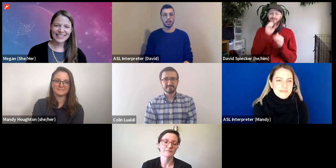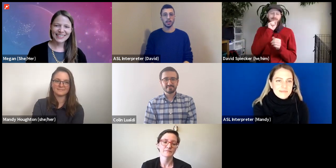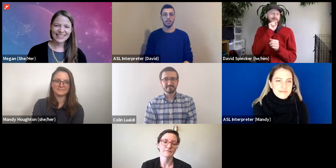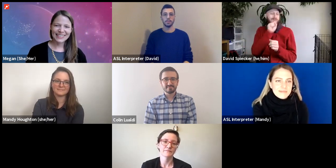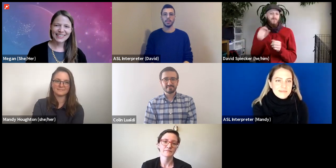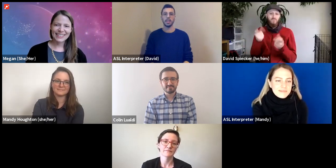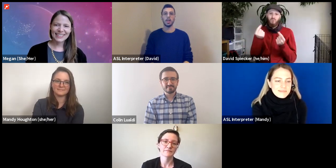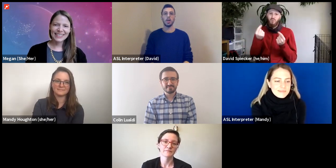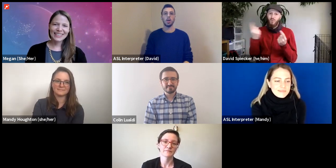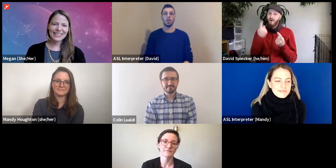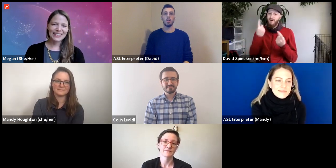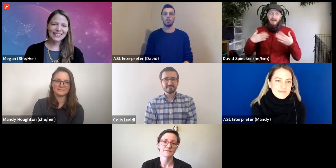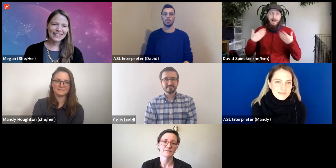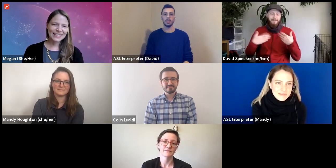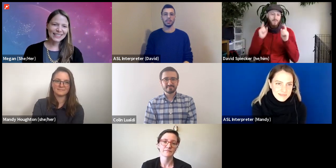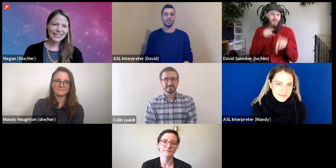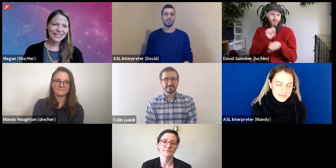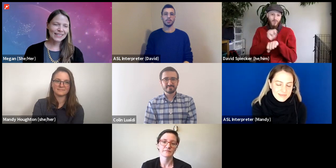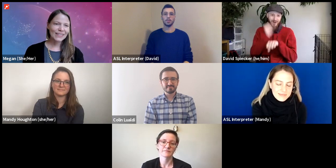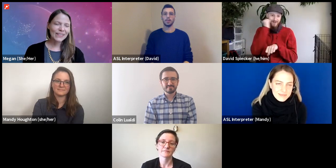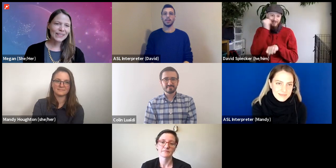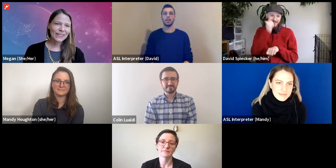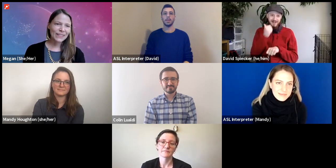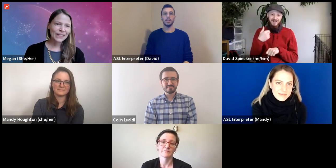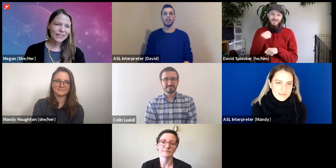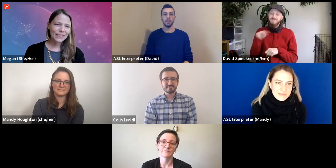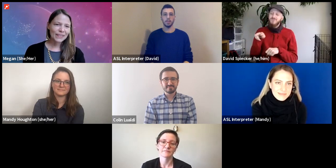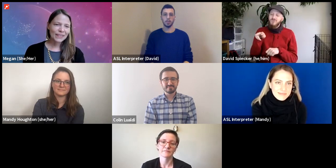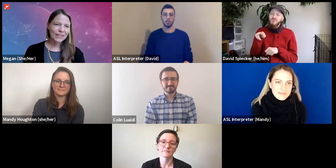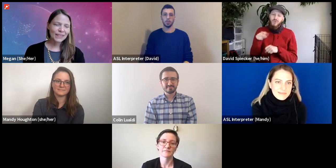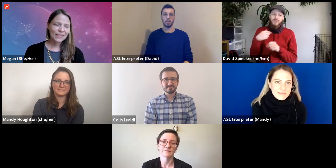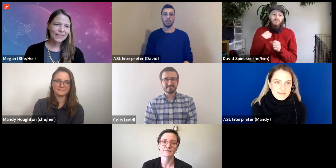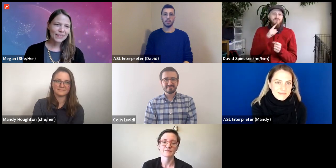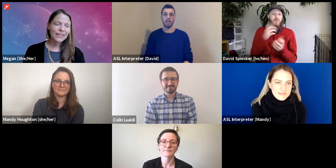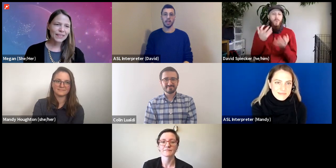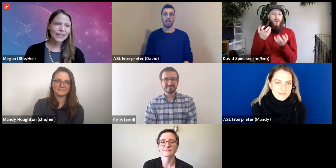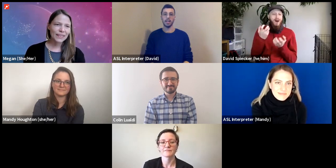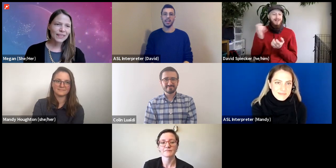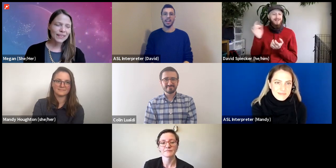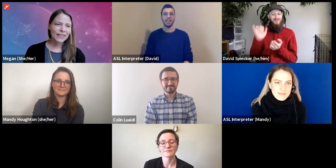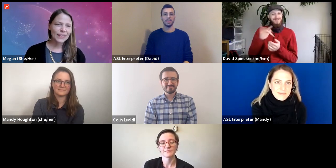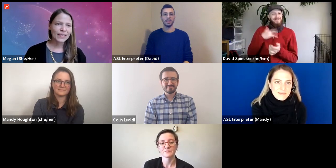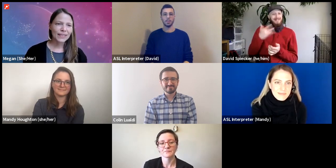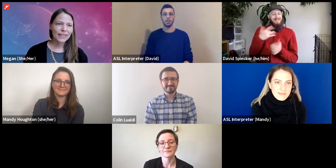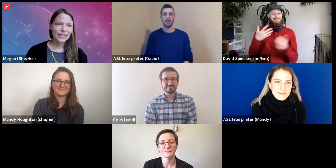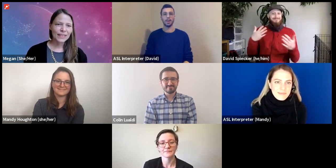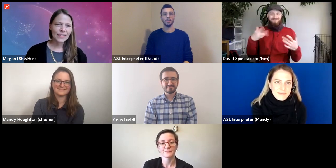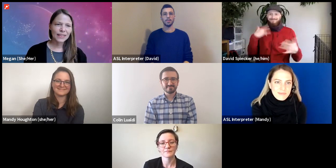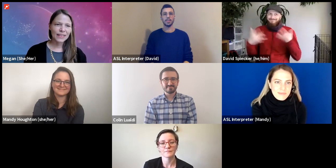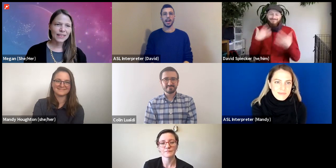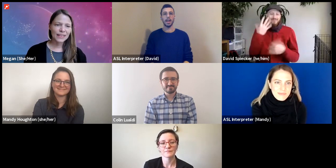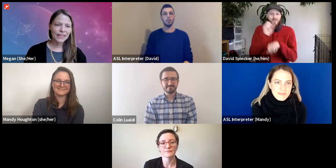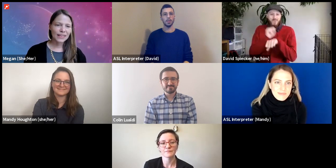worked there, they all were telling the same story of how they loved going to work every day. And I was like,